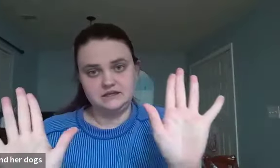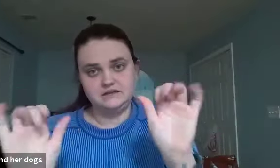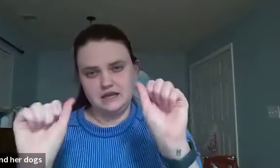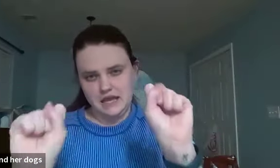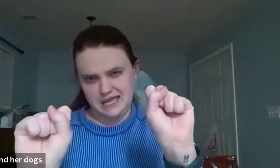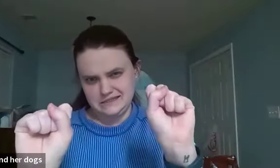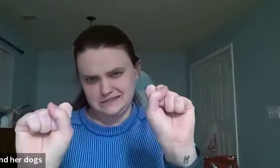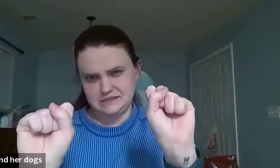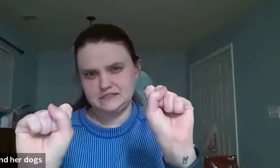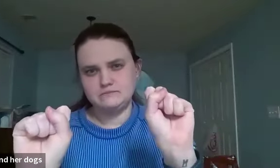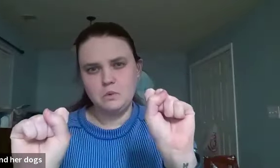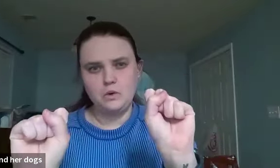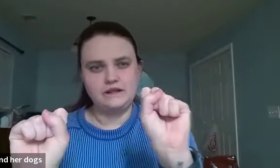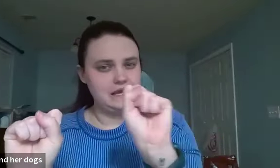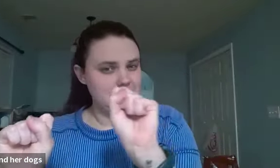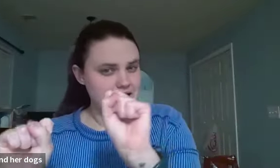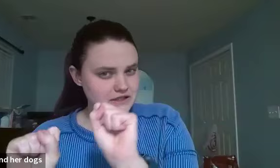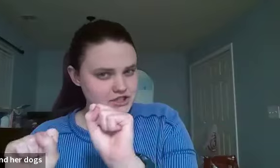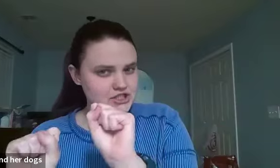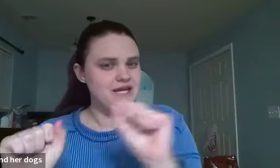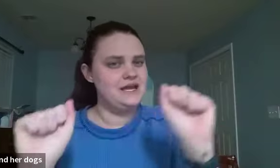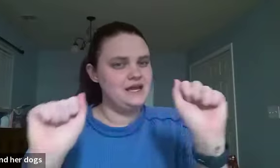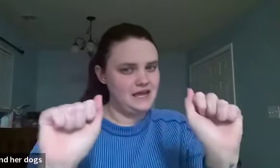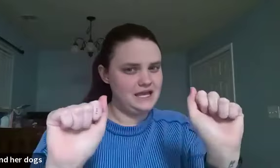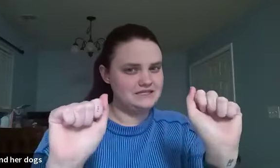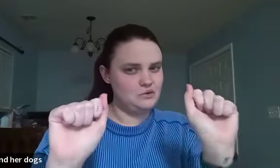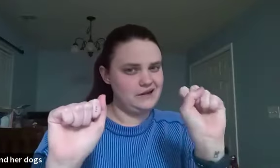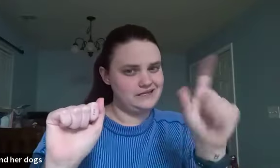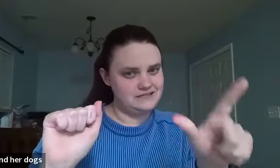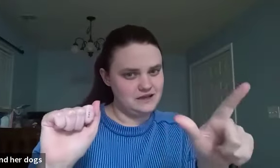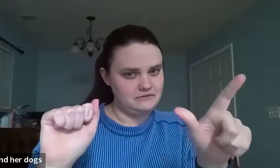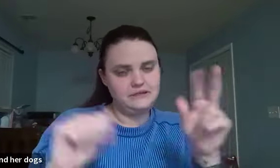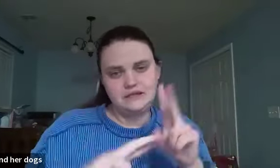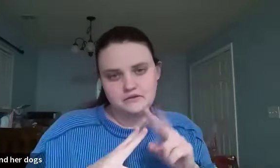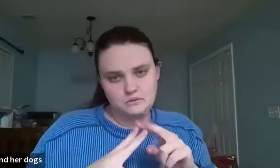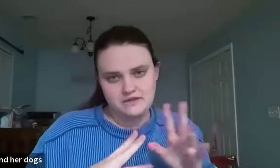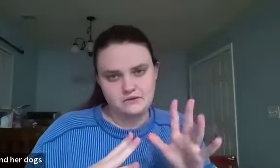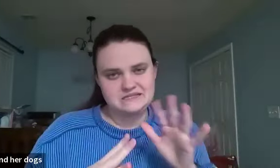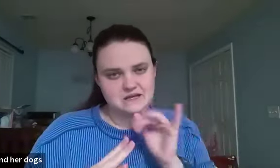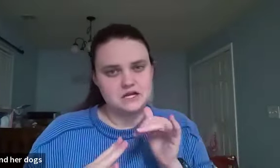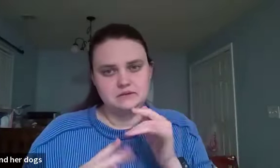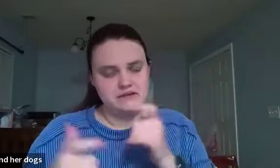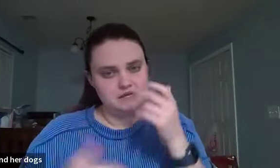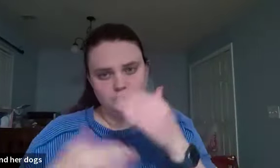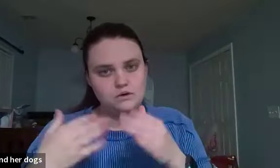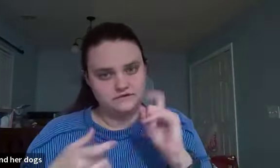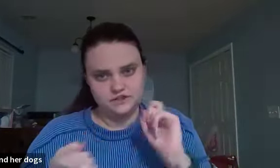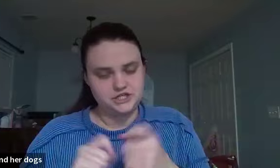depending. S's is more English, A is more ASL. Either way, though, it's not going to be the end of the world if you